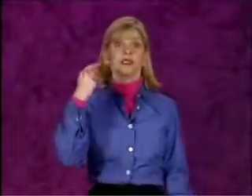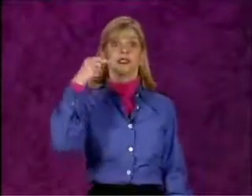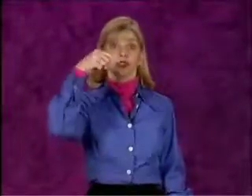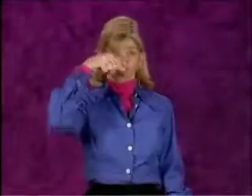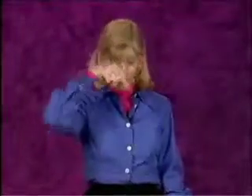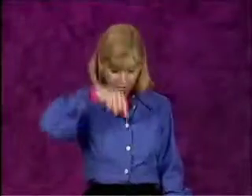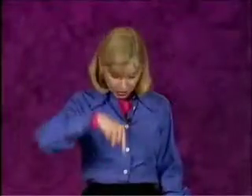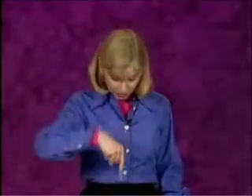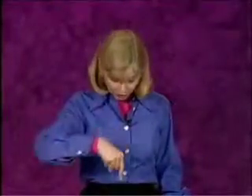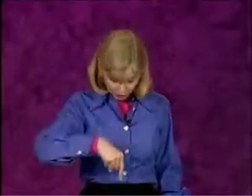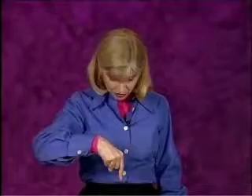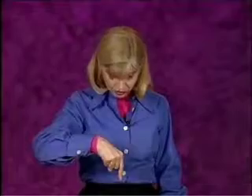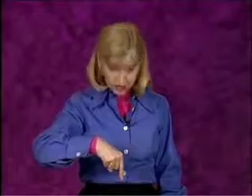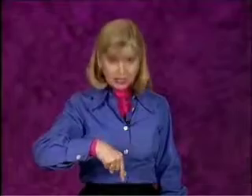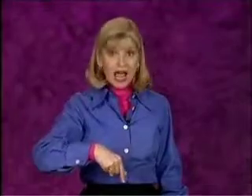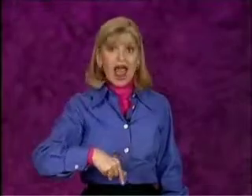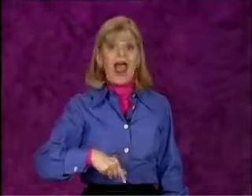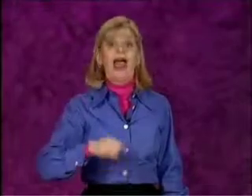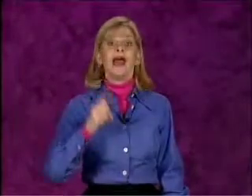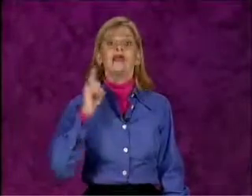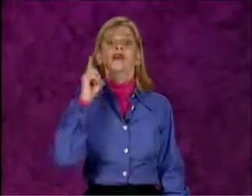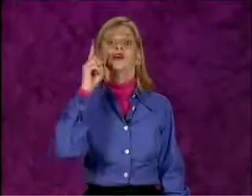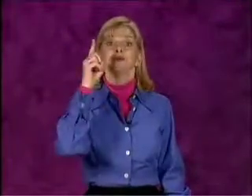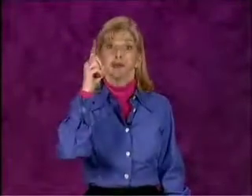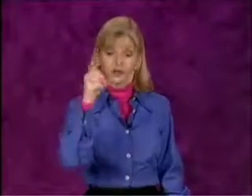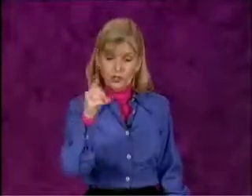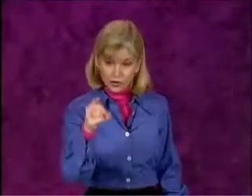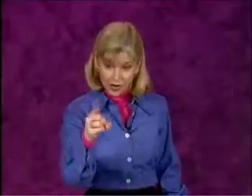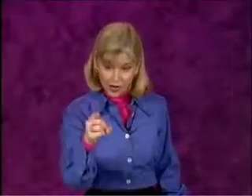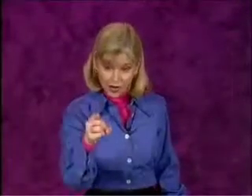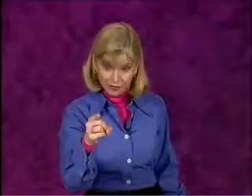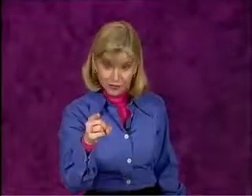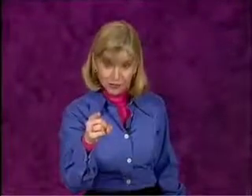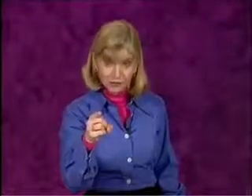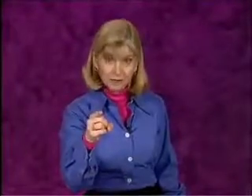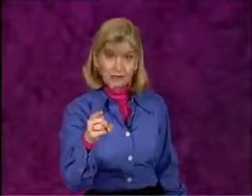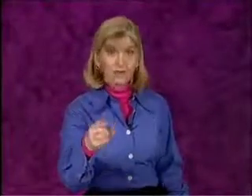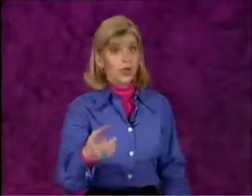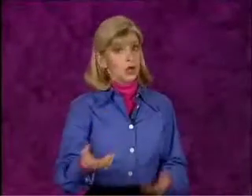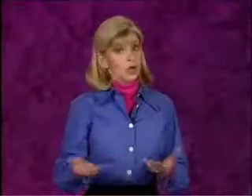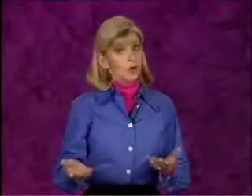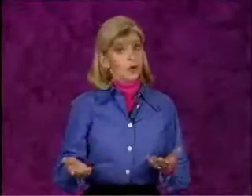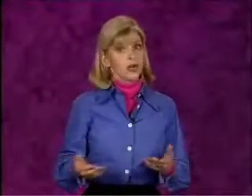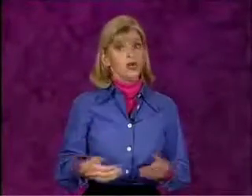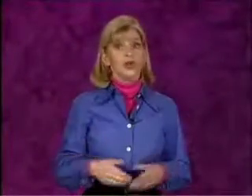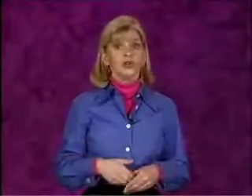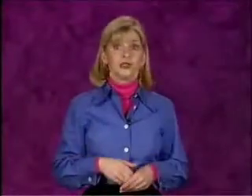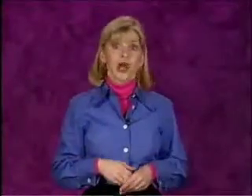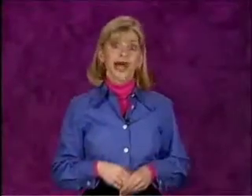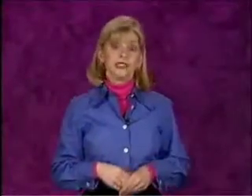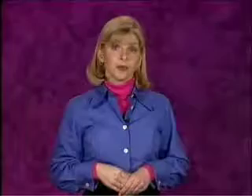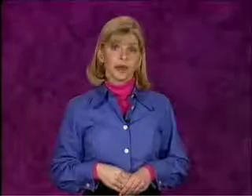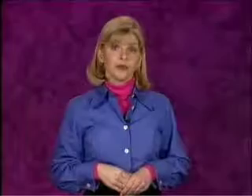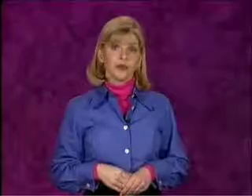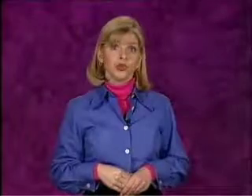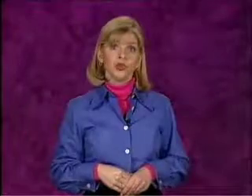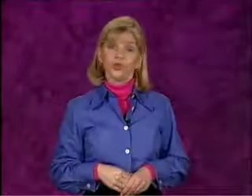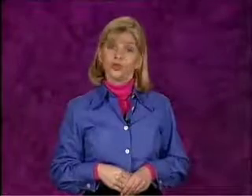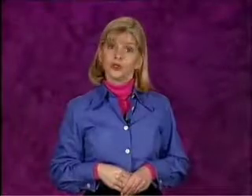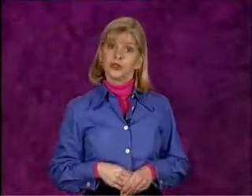present directly in front of us, and the future ahead of us. You already learned how to ask about the future using the